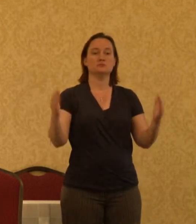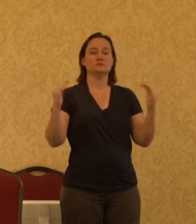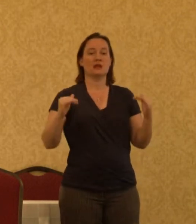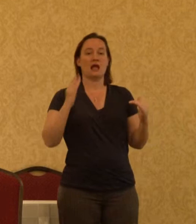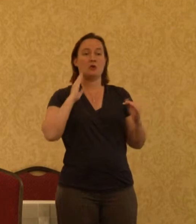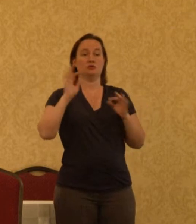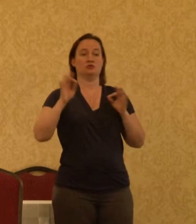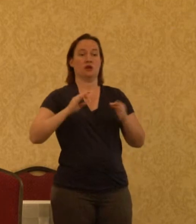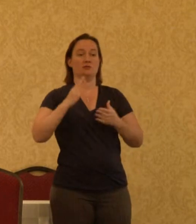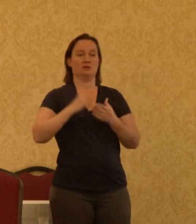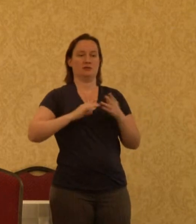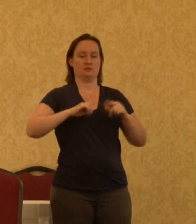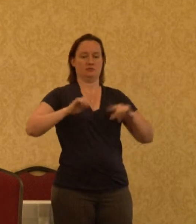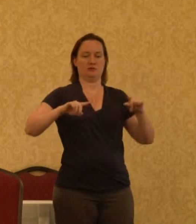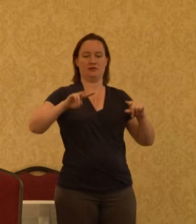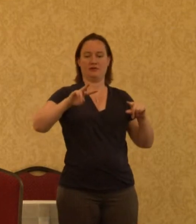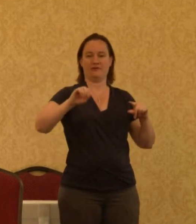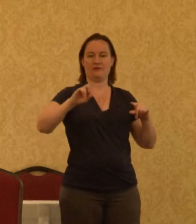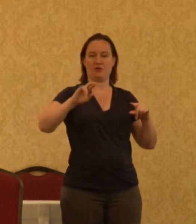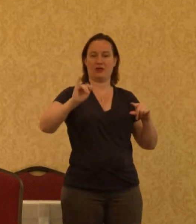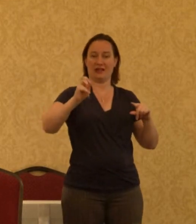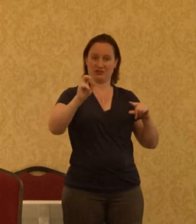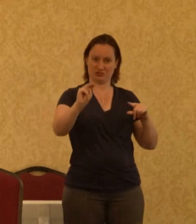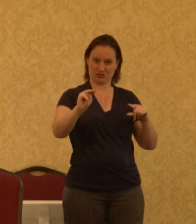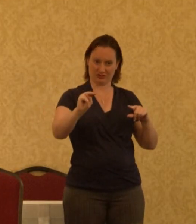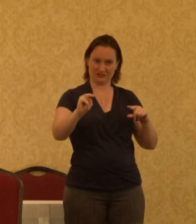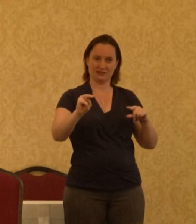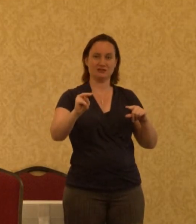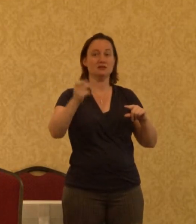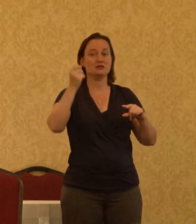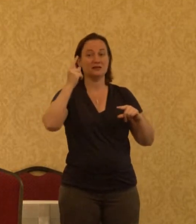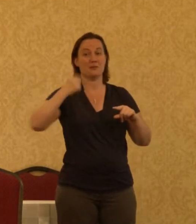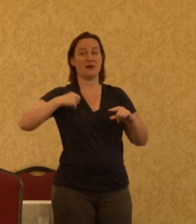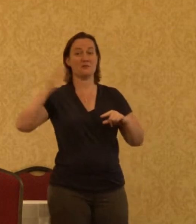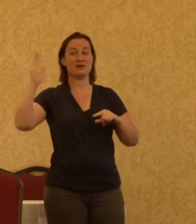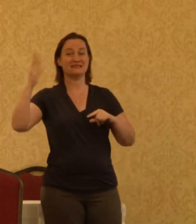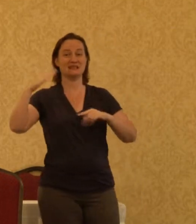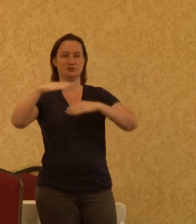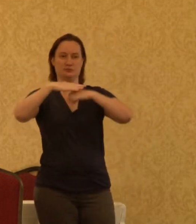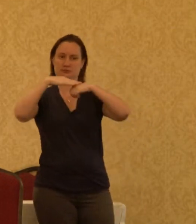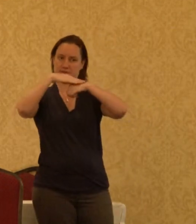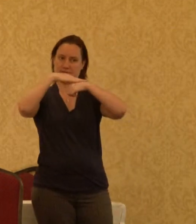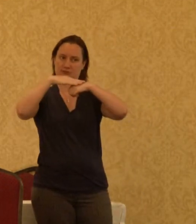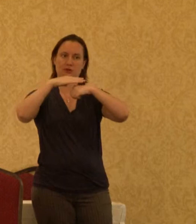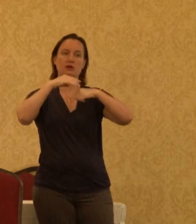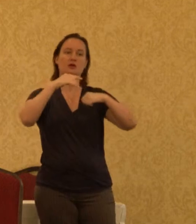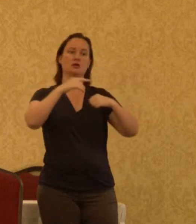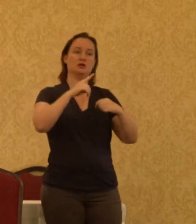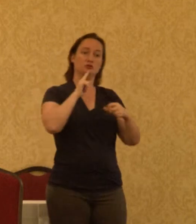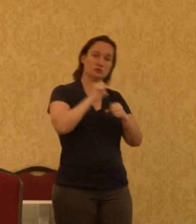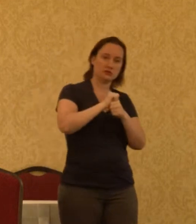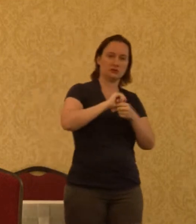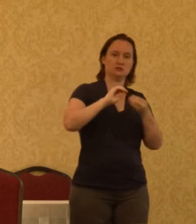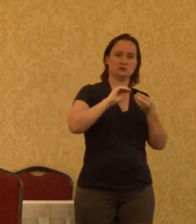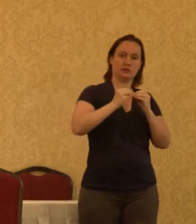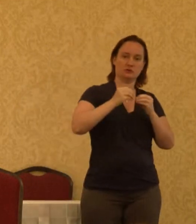me, they're much more complex than what I'm presenting, but I want to give you at least a